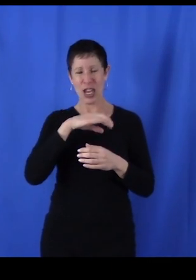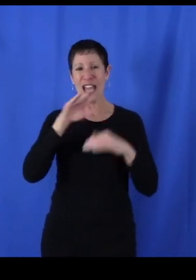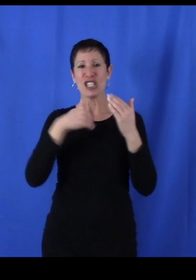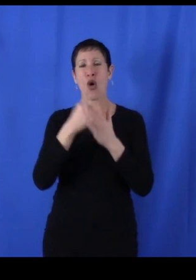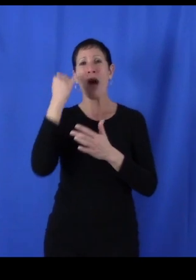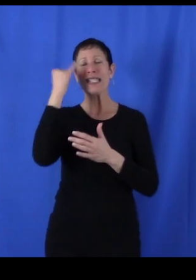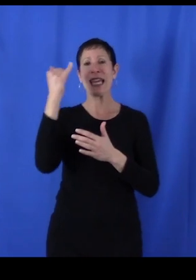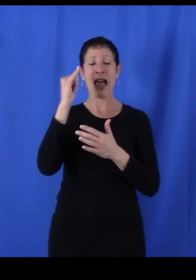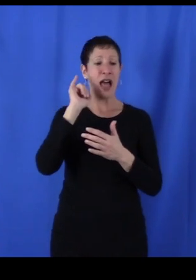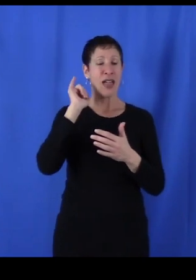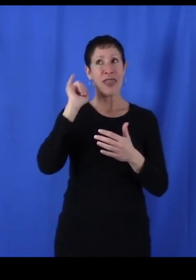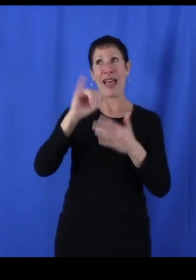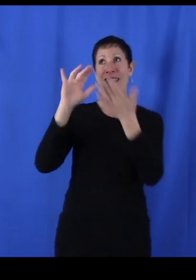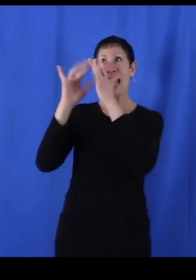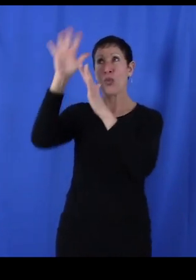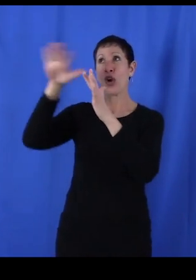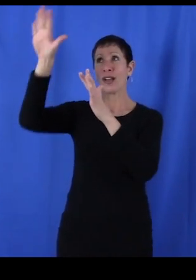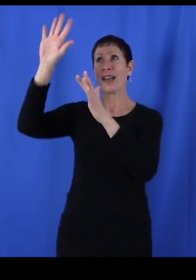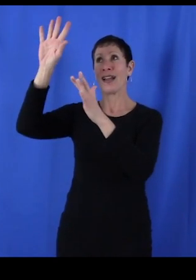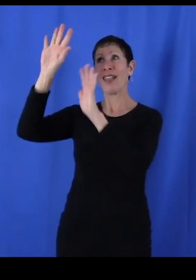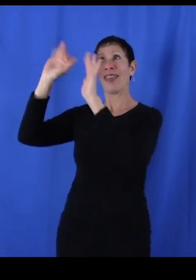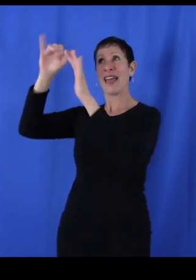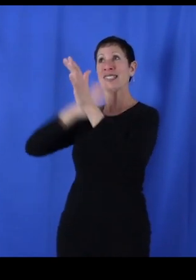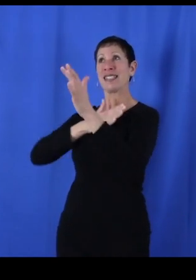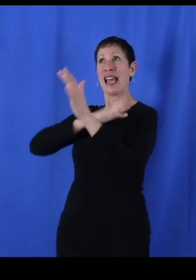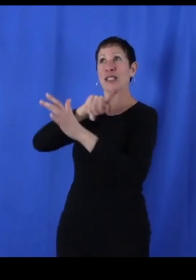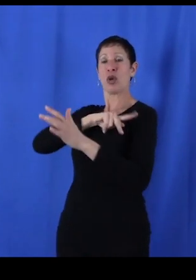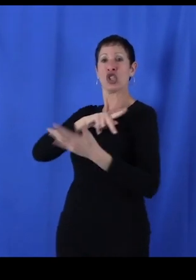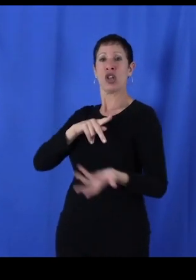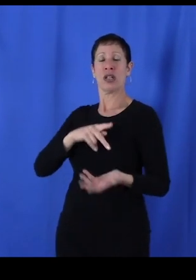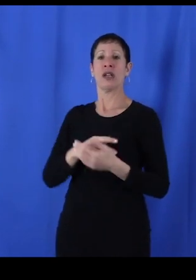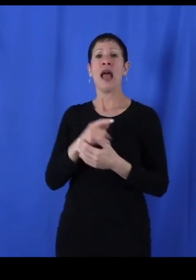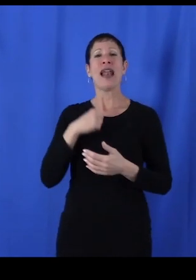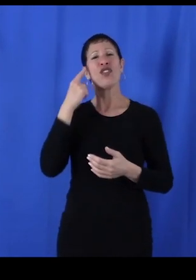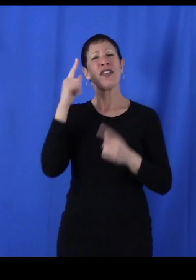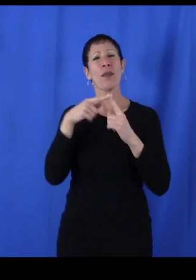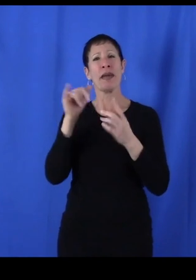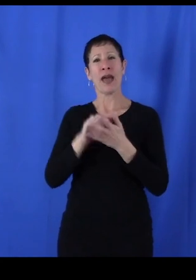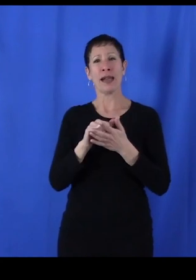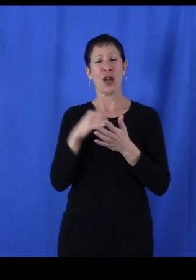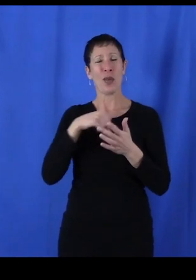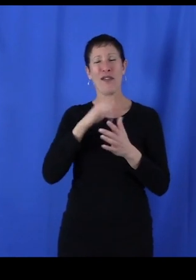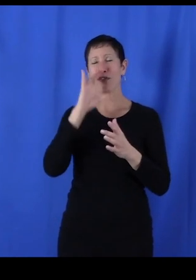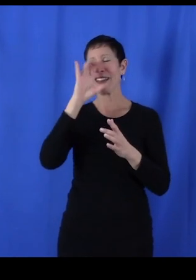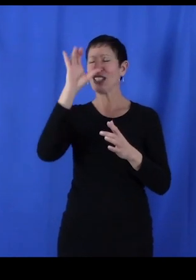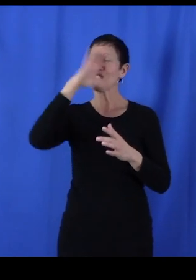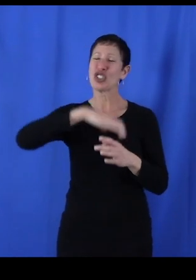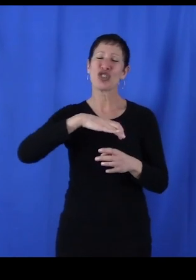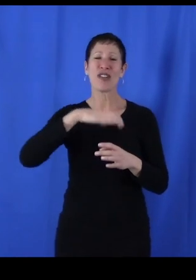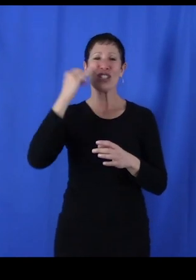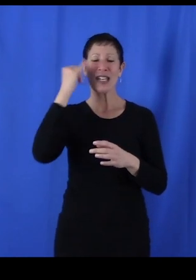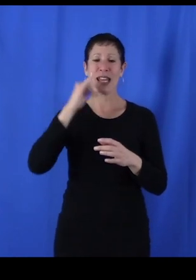that somehow networks were personal. And if you think about it, you know, we have this really strange notion of our computers